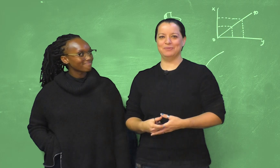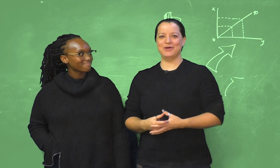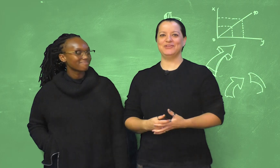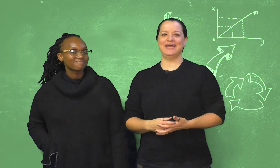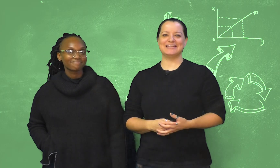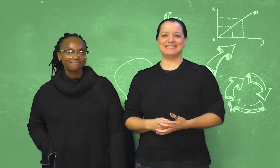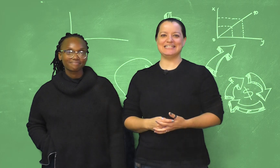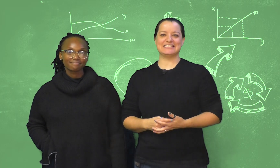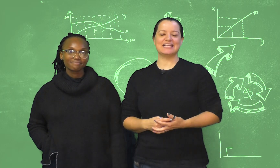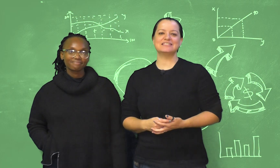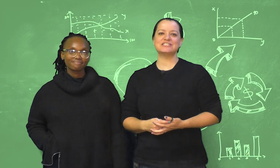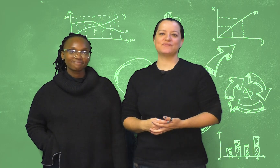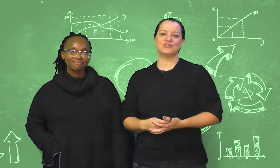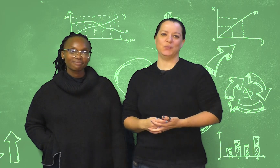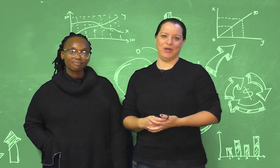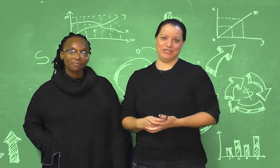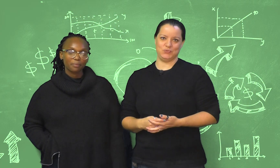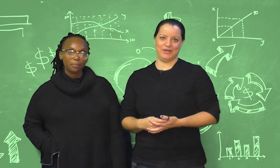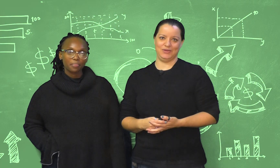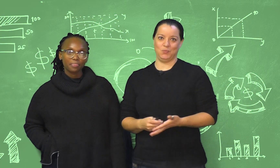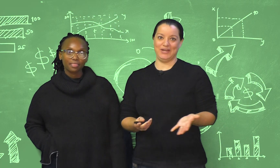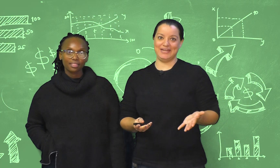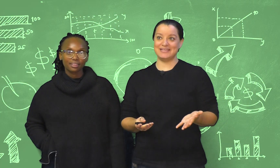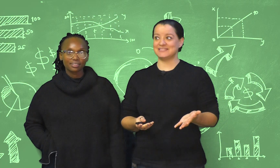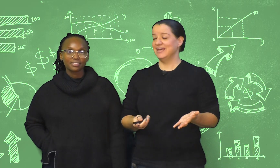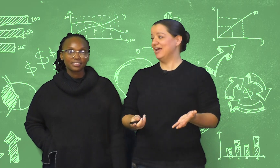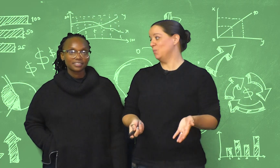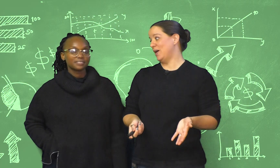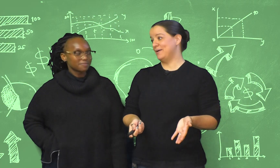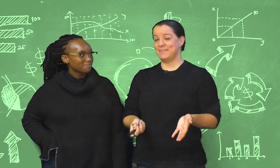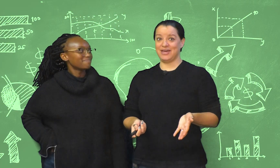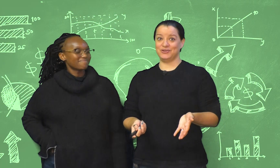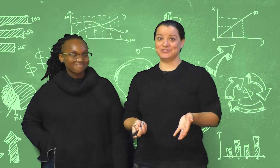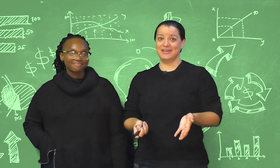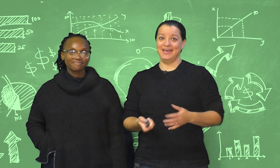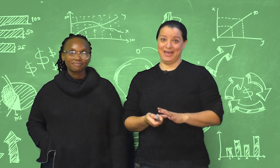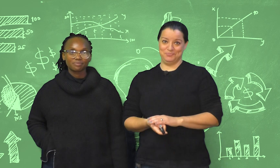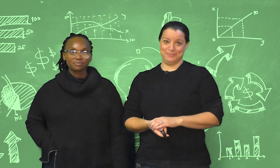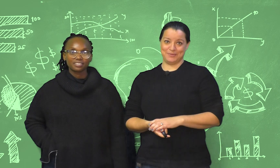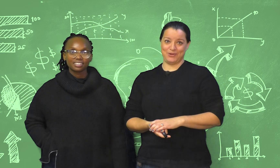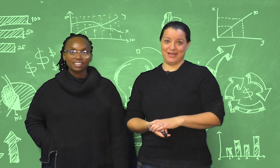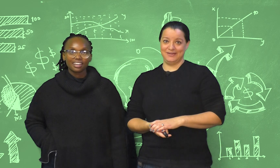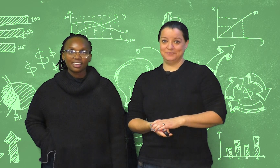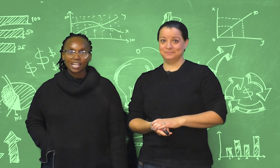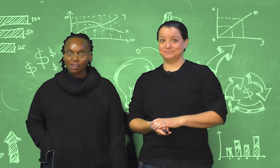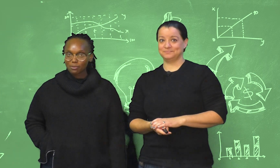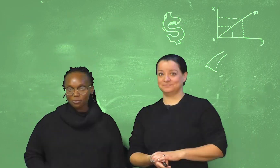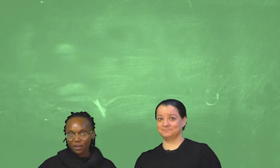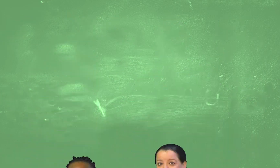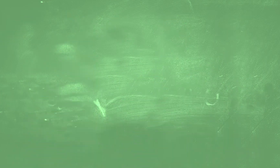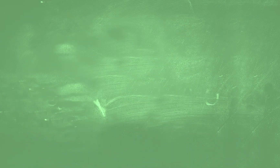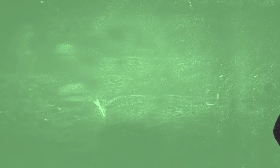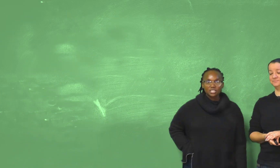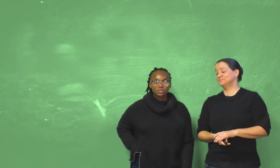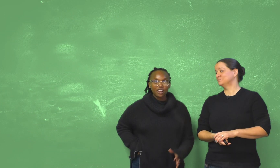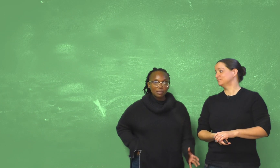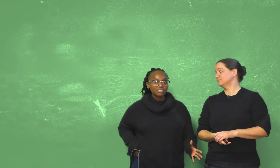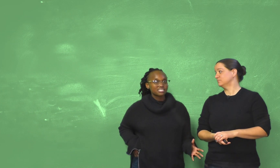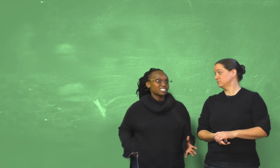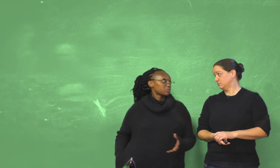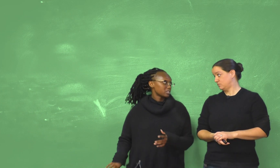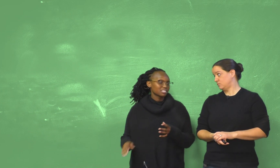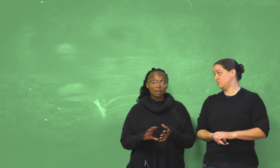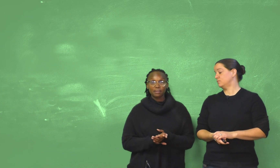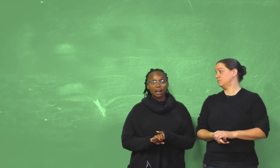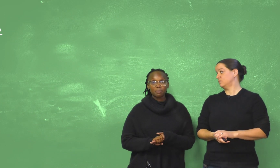Today, we're talking about the United States Census for 2020, what it is and why it matters. I'm Bryn McBride. And I'm Robin Wine. So we're talking